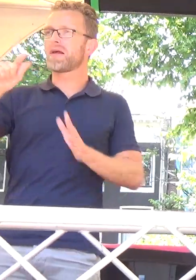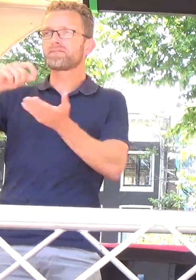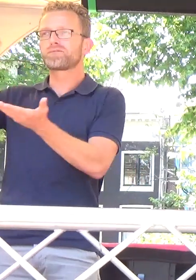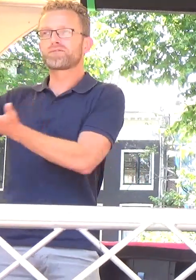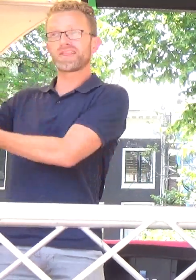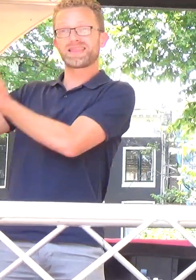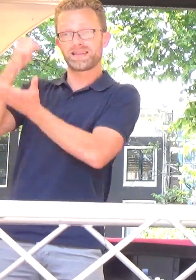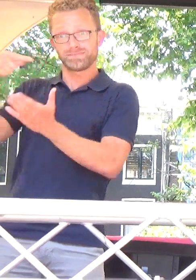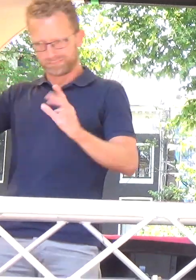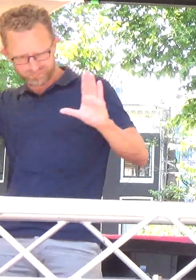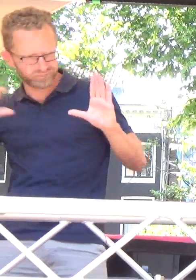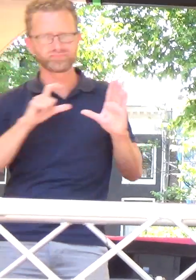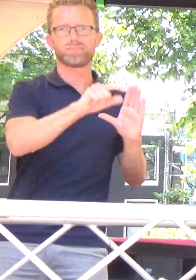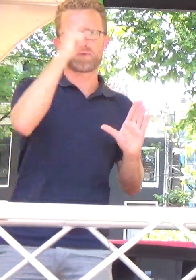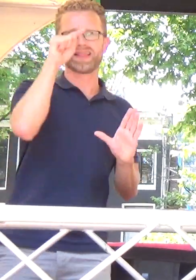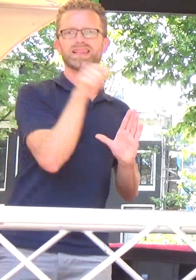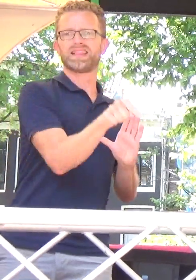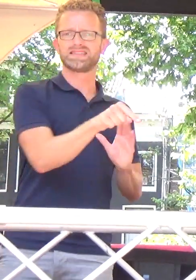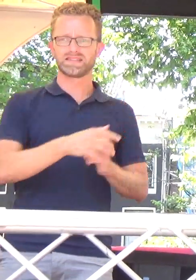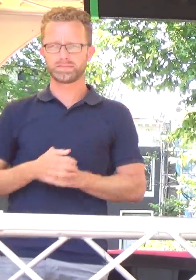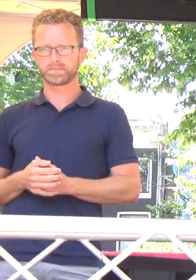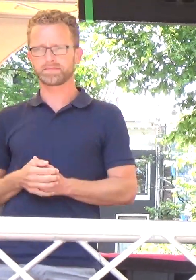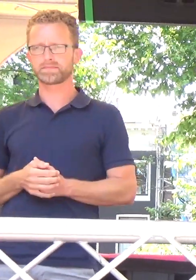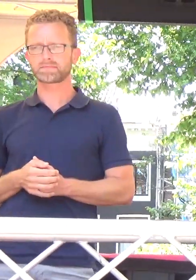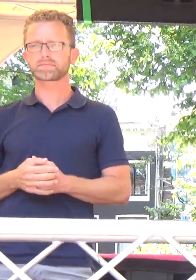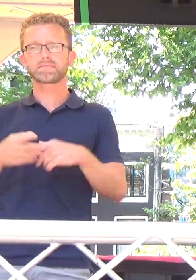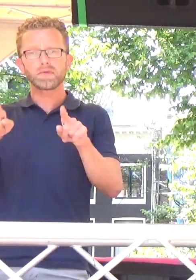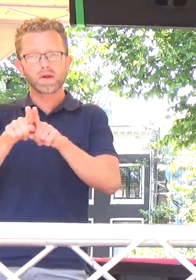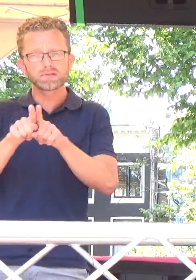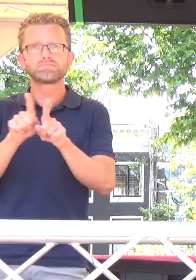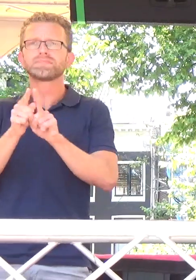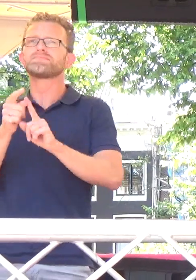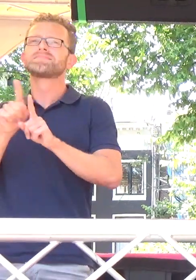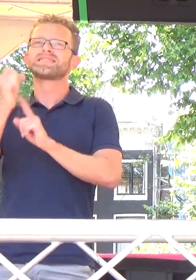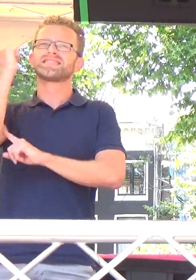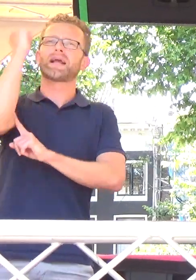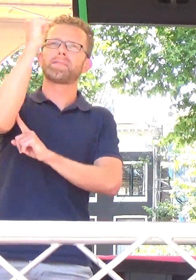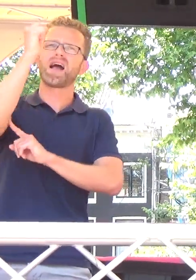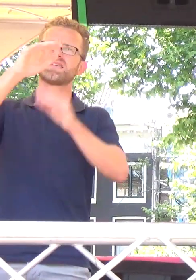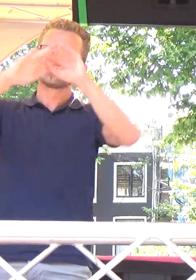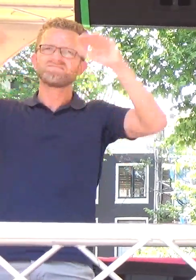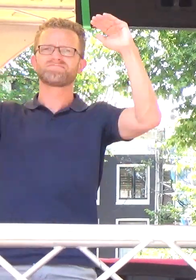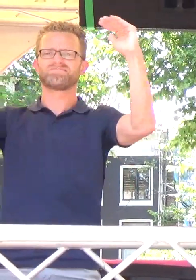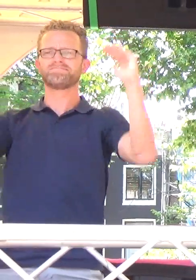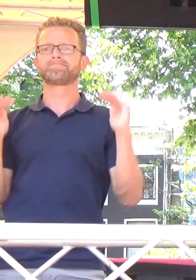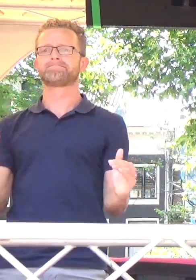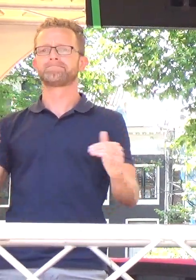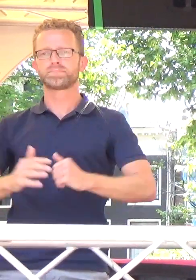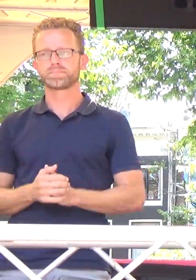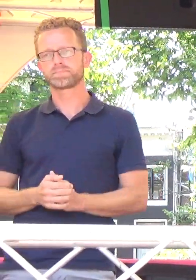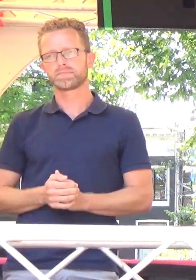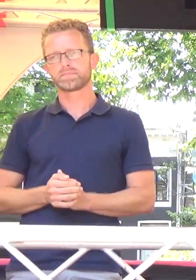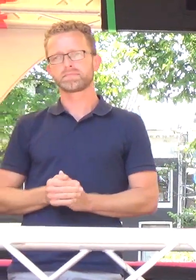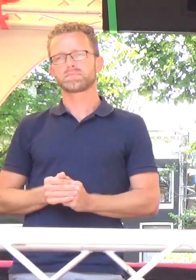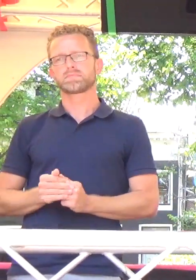working on this issue. So, I'm marching today with you because AIDS isn't over yet, but